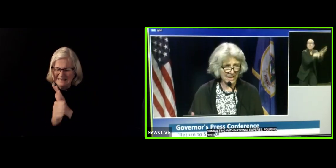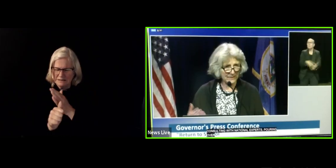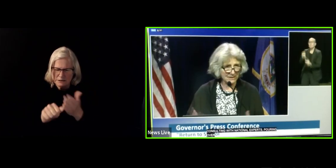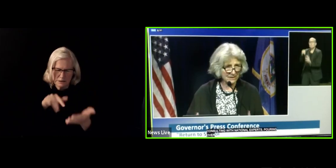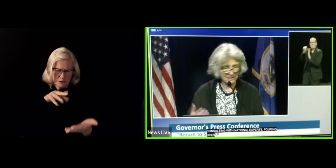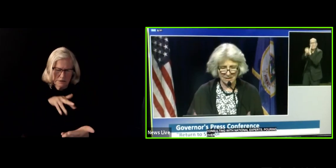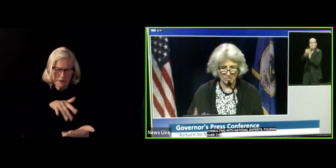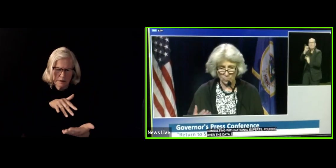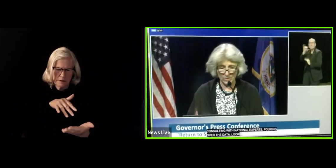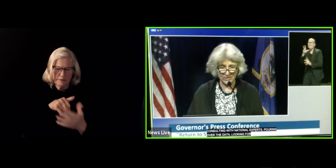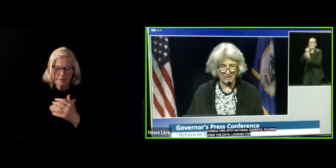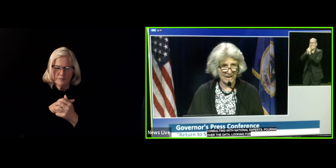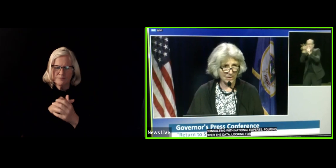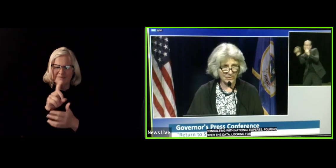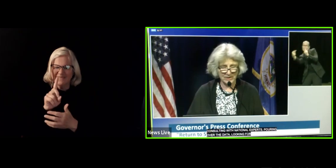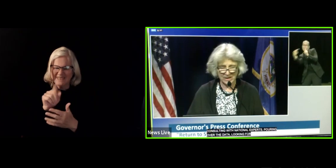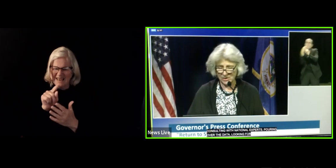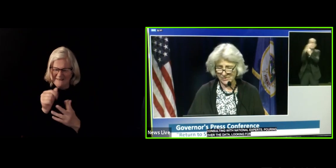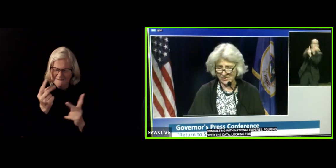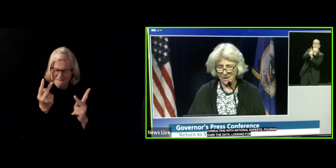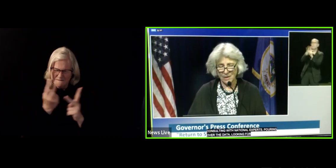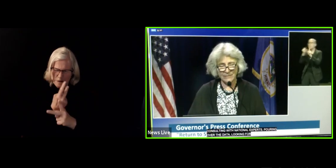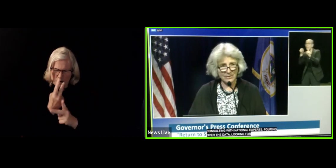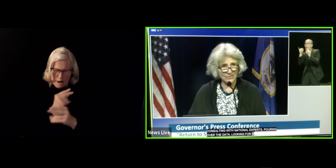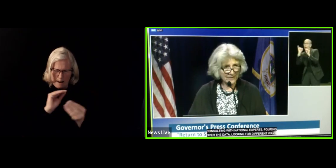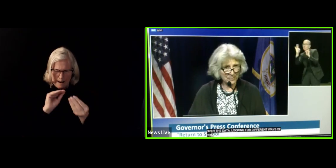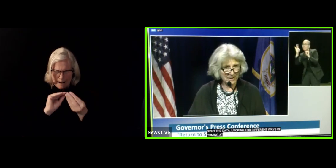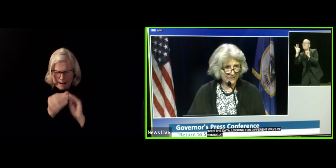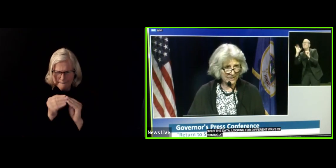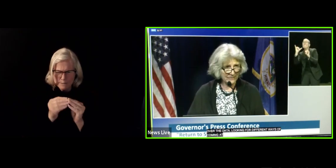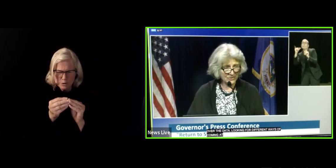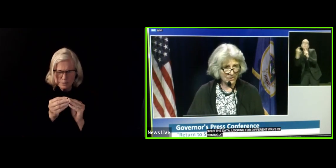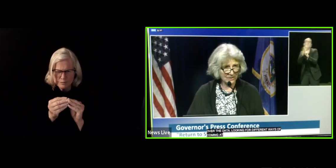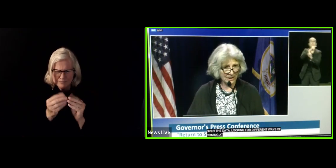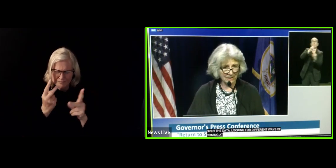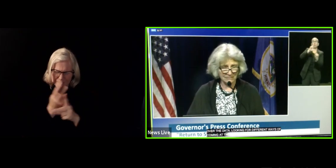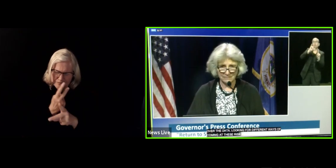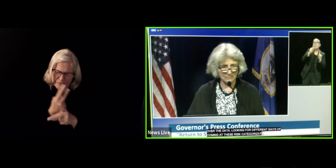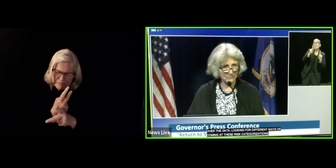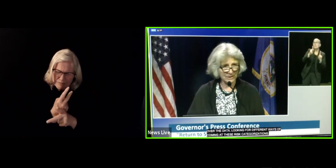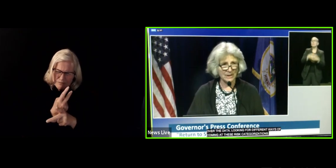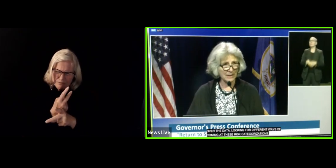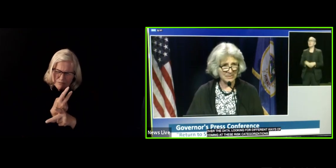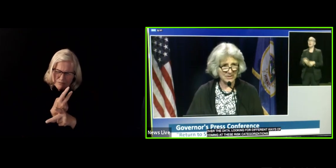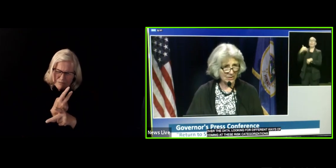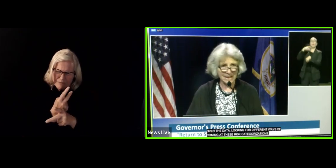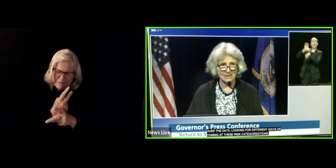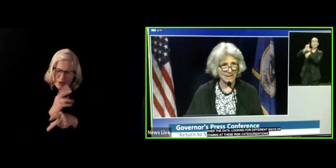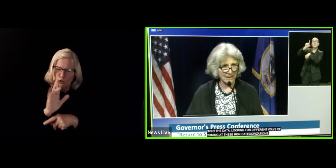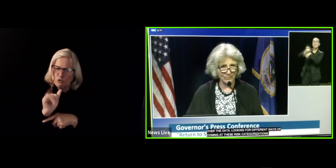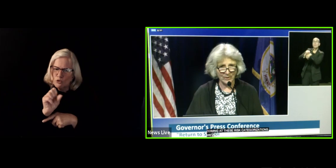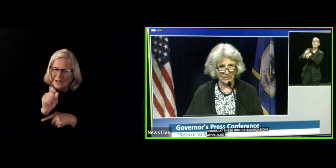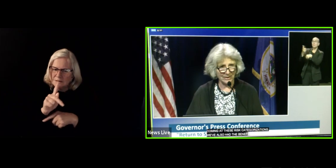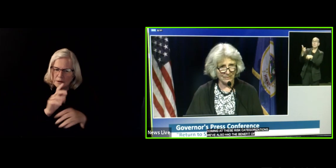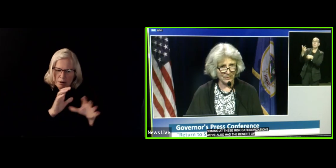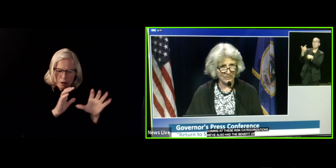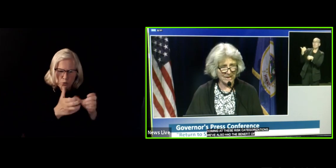at these risk categorizations. We've also had the benefit of consulting literally up until last night